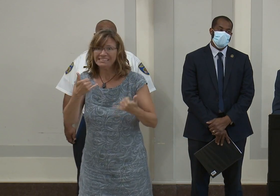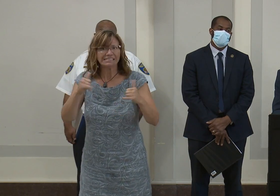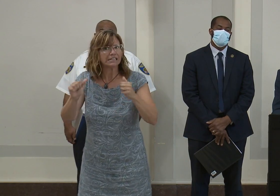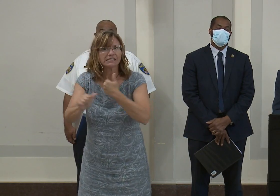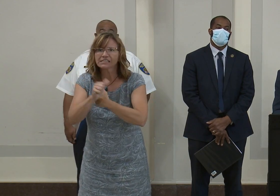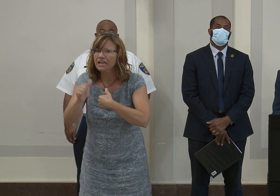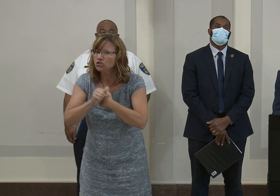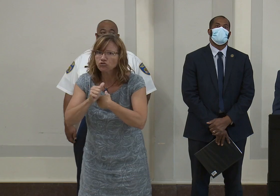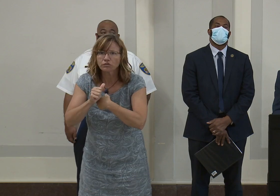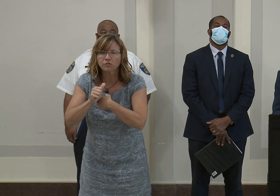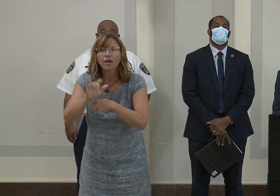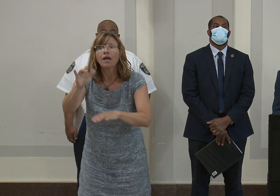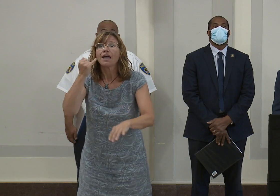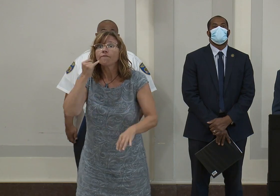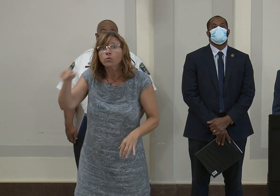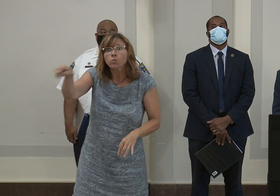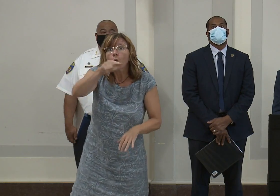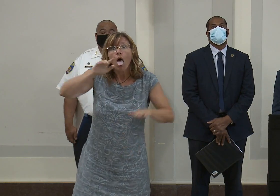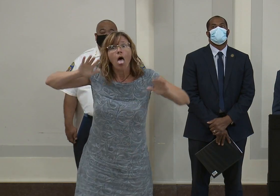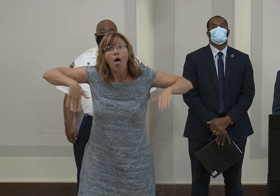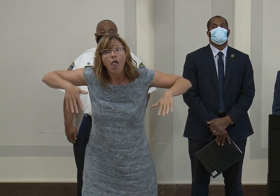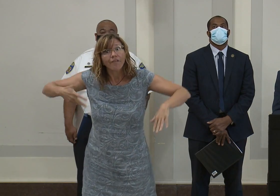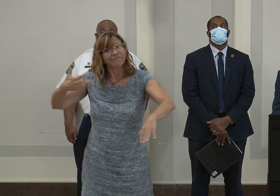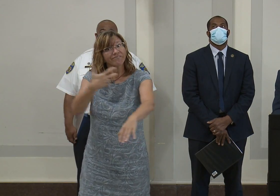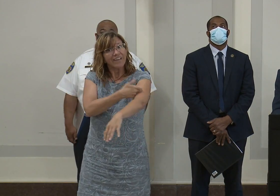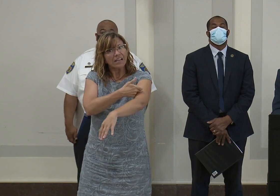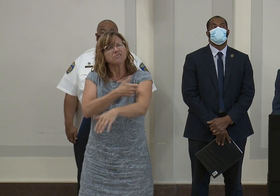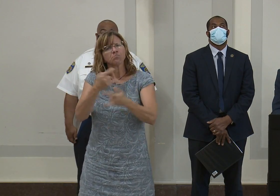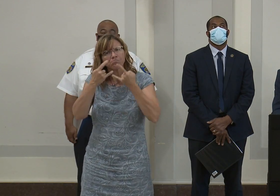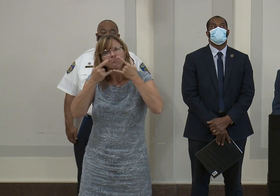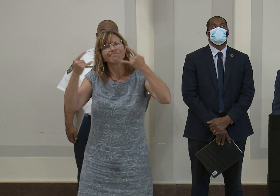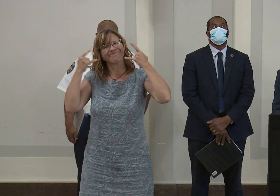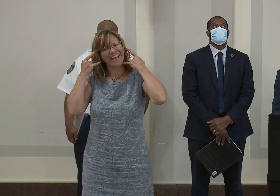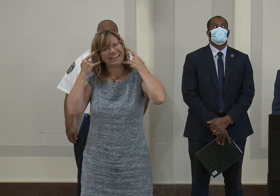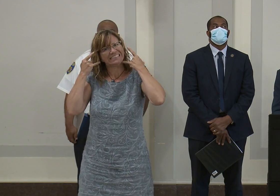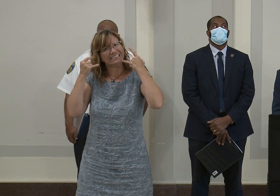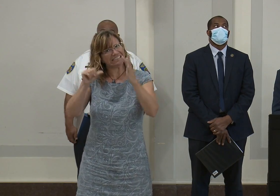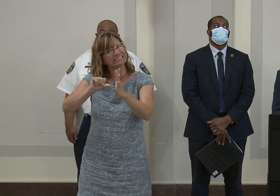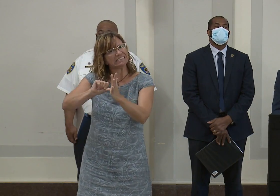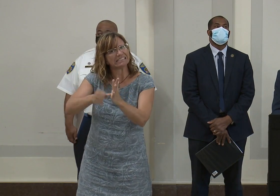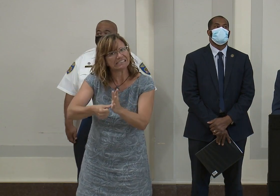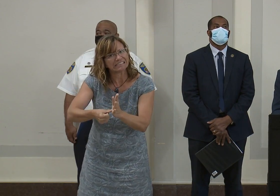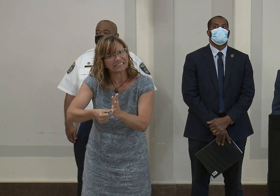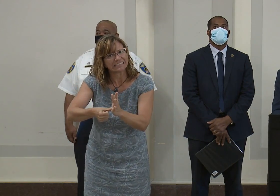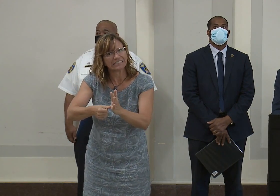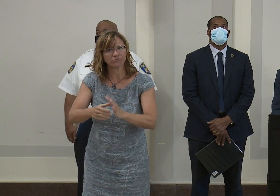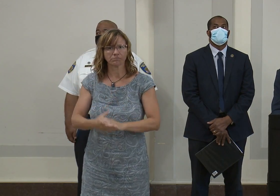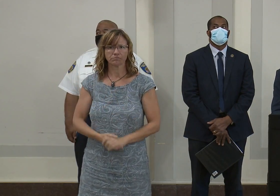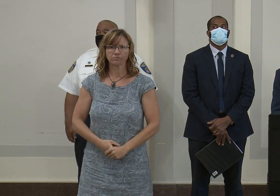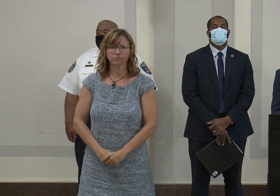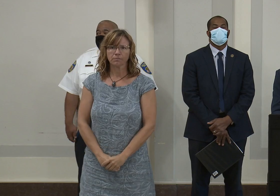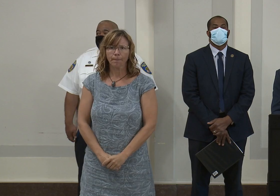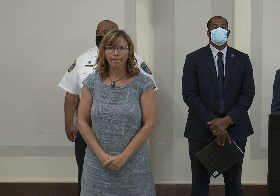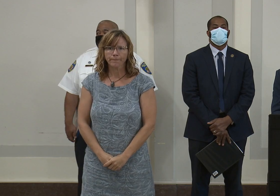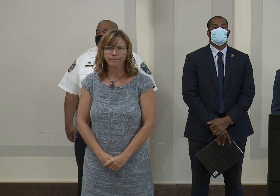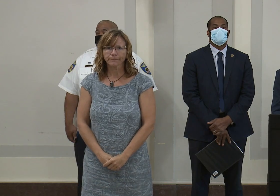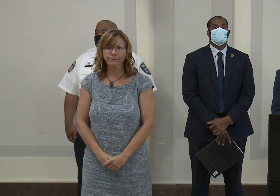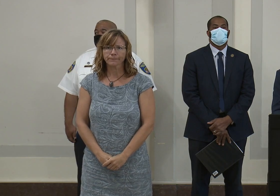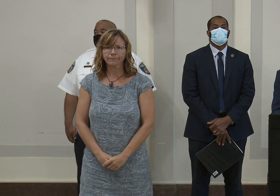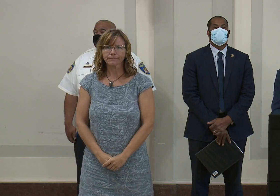our new COVID-19 cases are unvaccinated people, and nearly 90% of hospitalizations and deaths